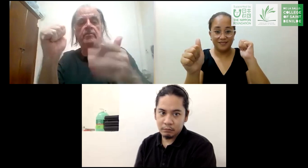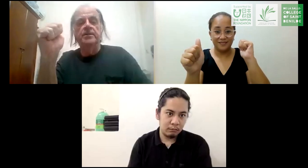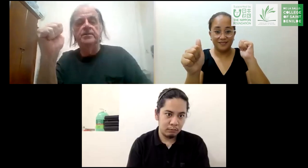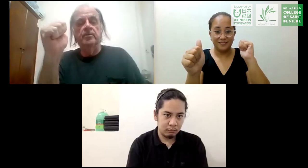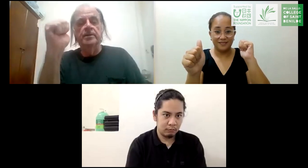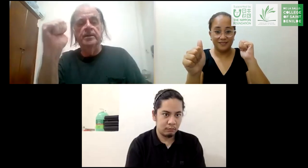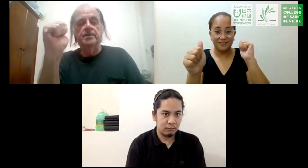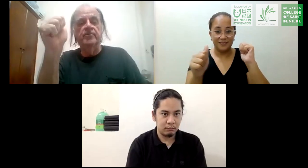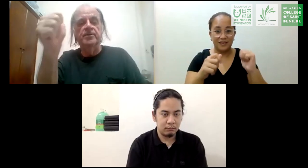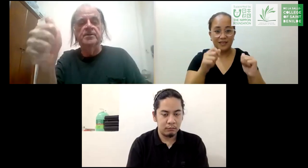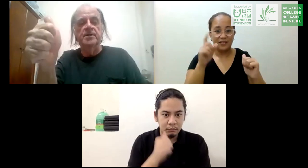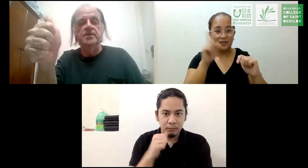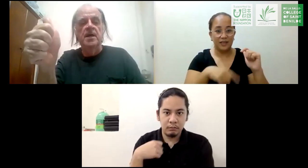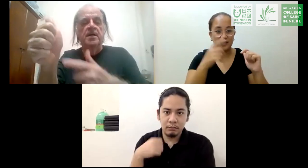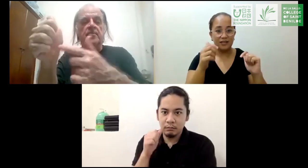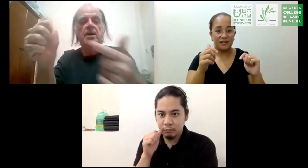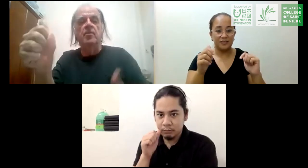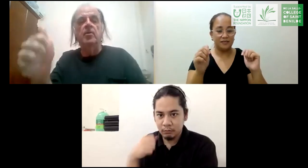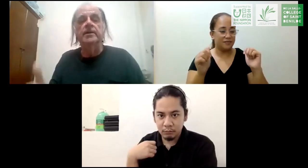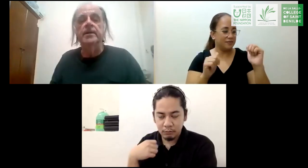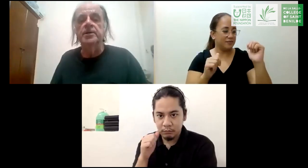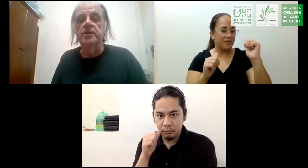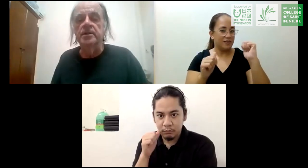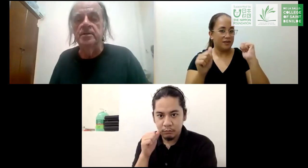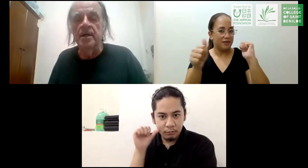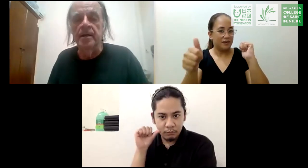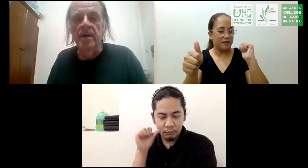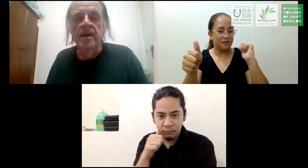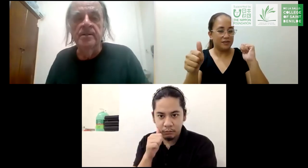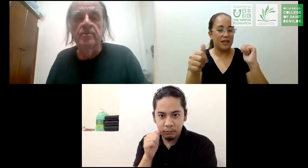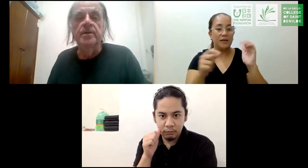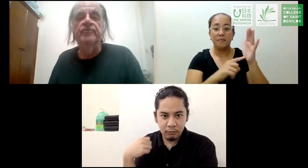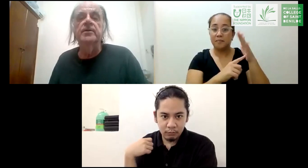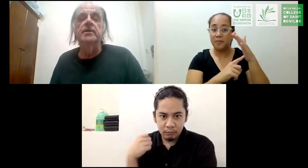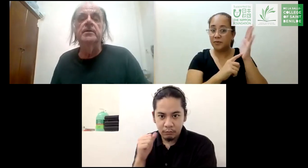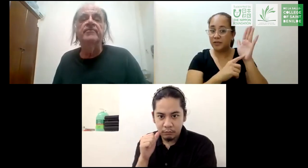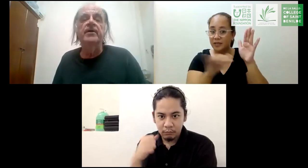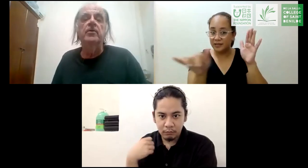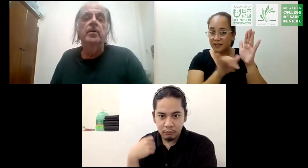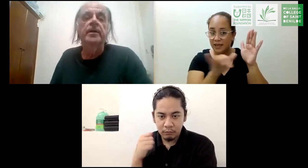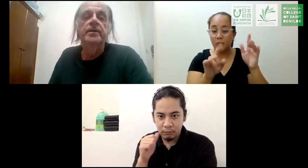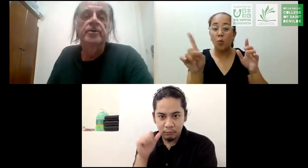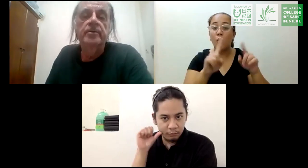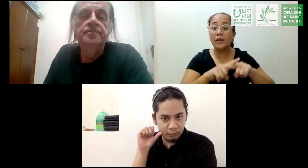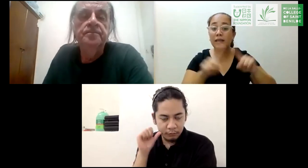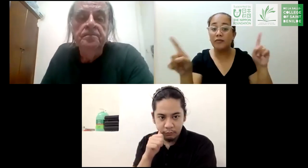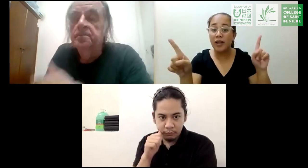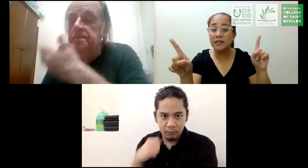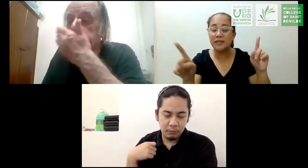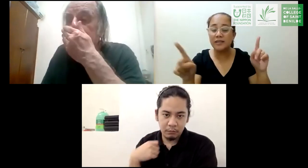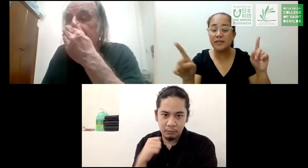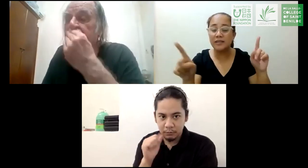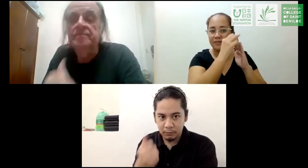you can't really see it with this versus this. The palm orientation is the same. So the difference is finger orientation.